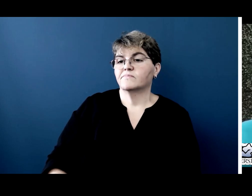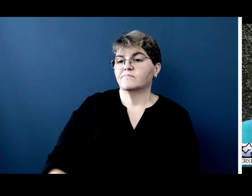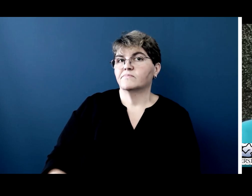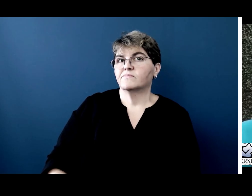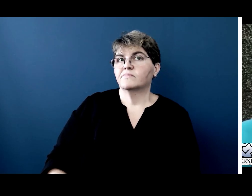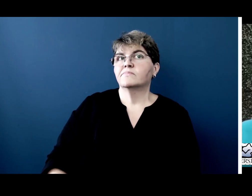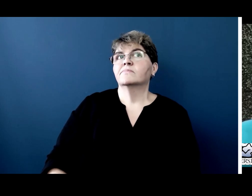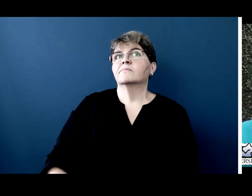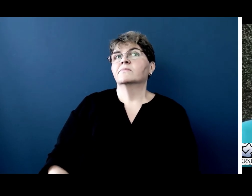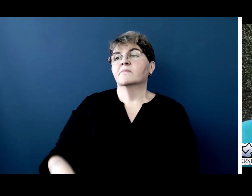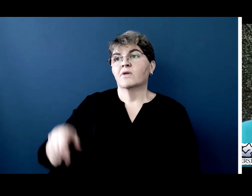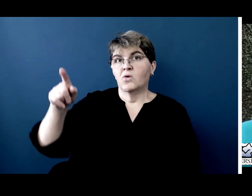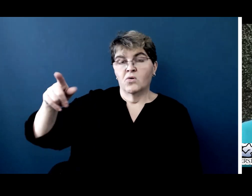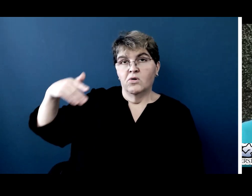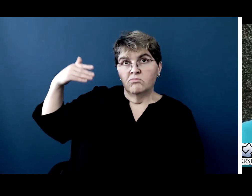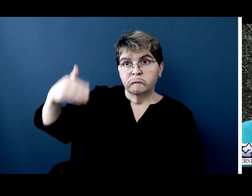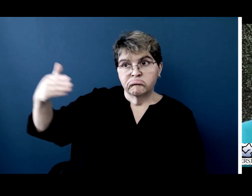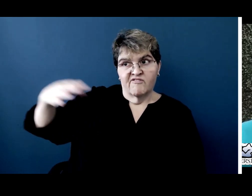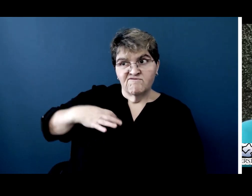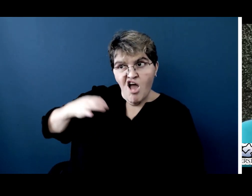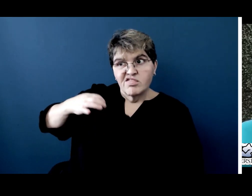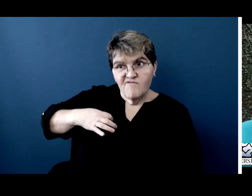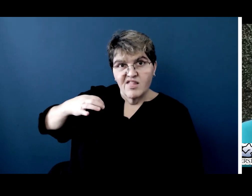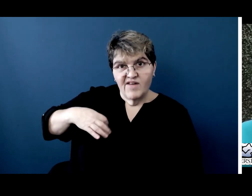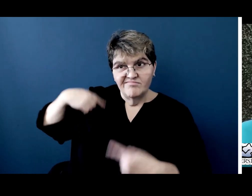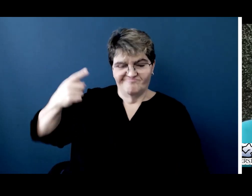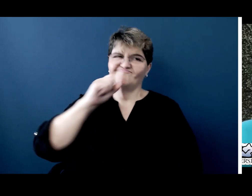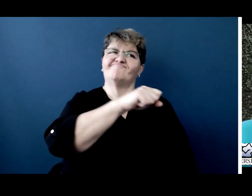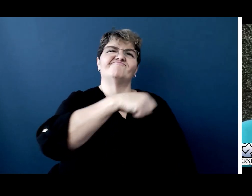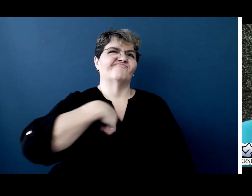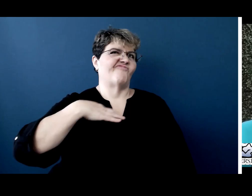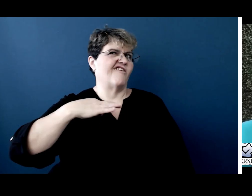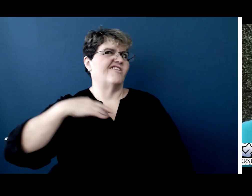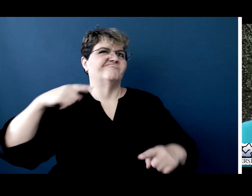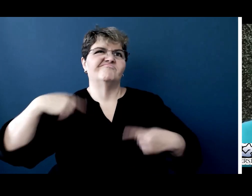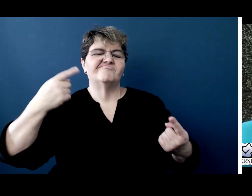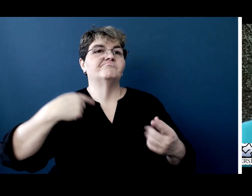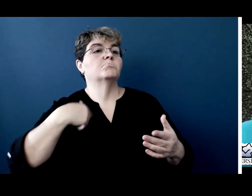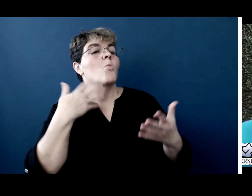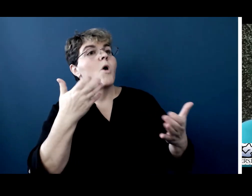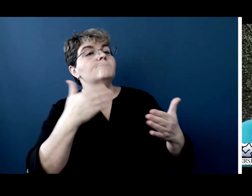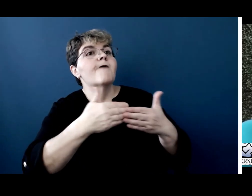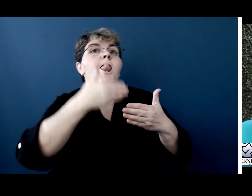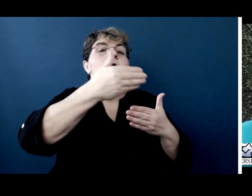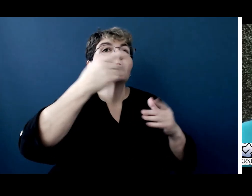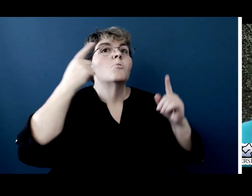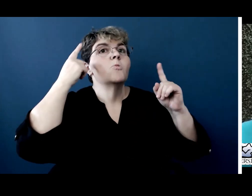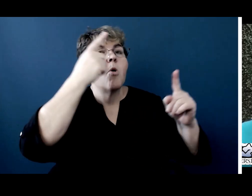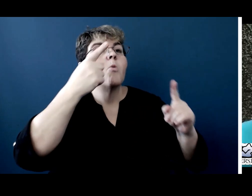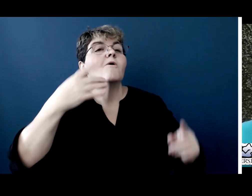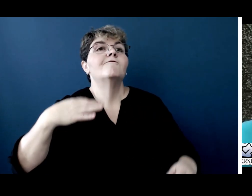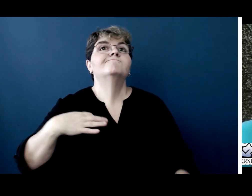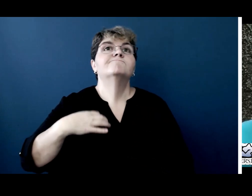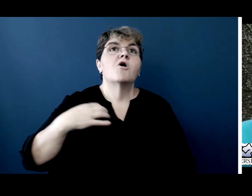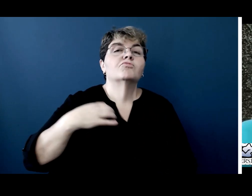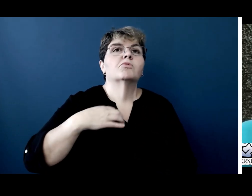excited to tell people about Yeah, that you're involved in, right? yep. What's that? The beach cleanup? The beach cleanup,